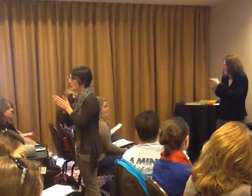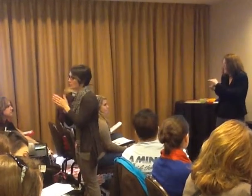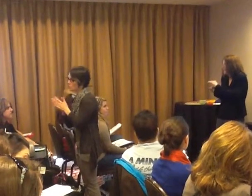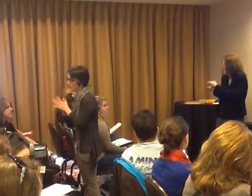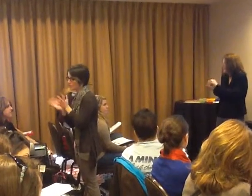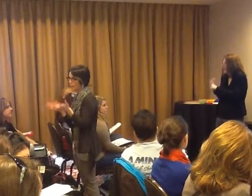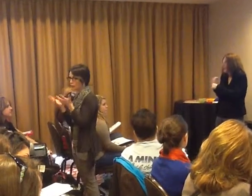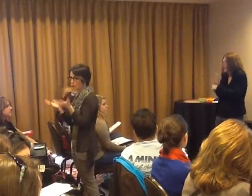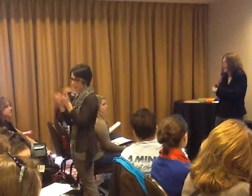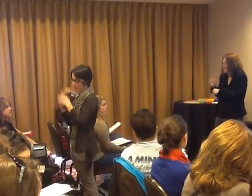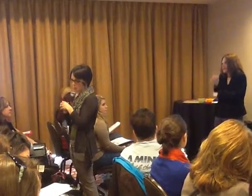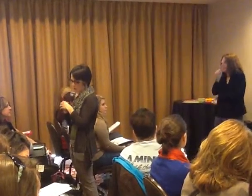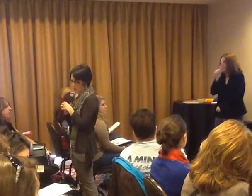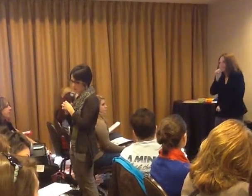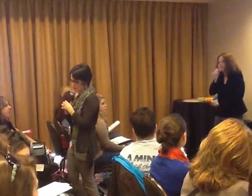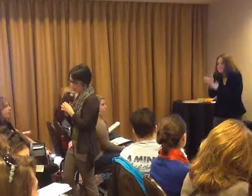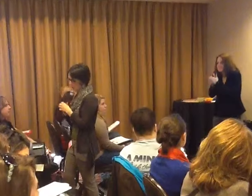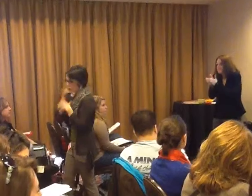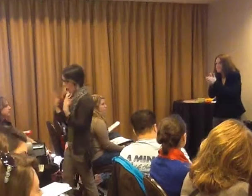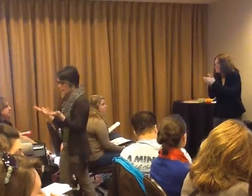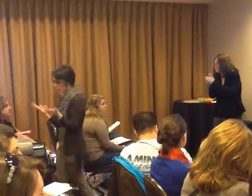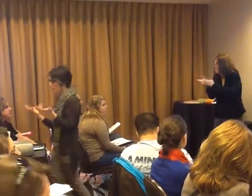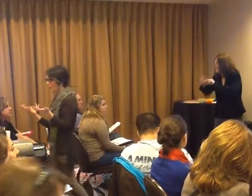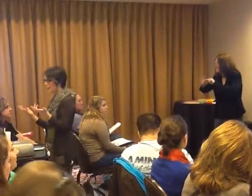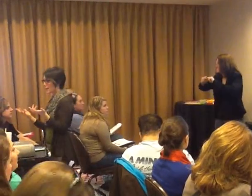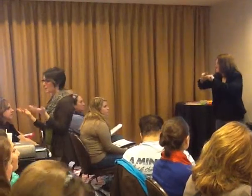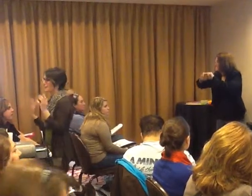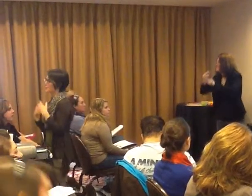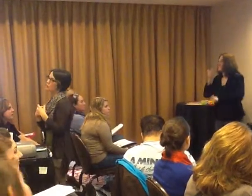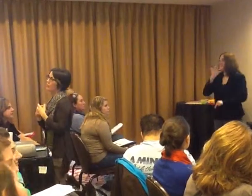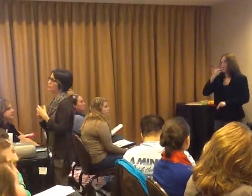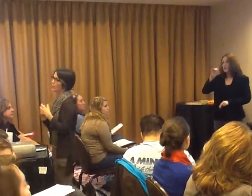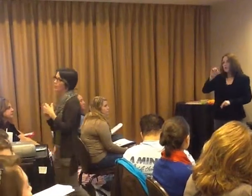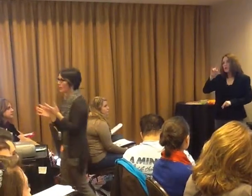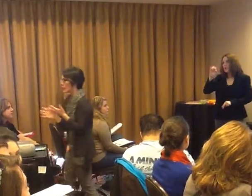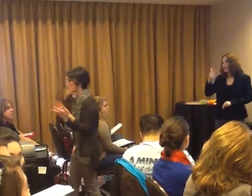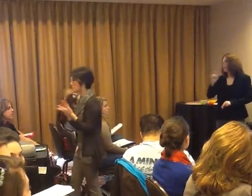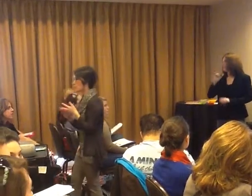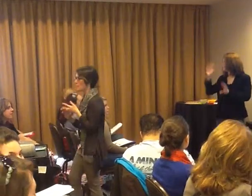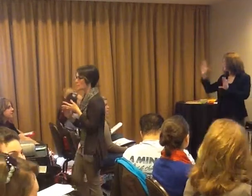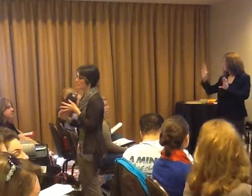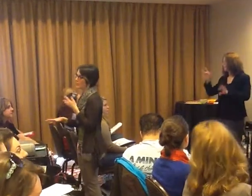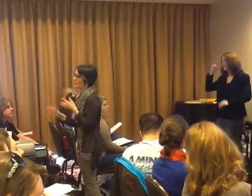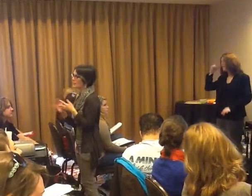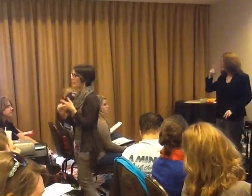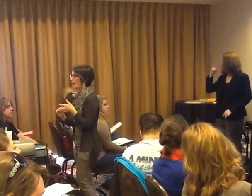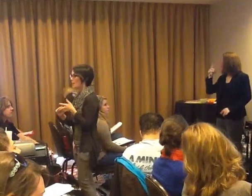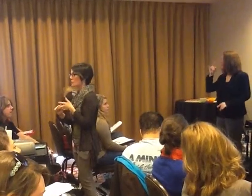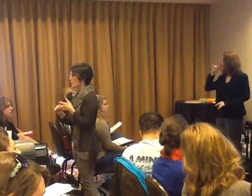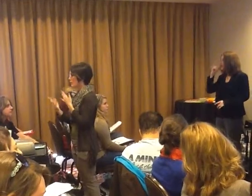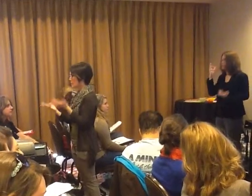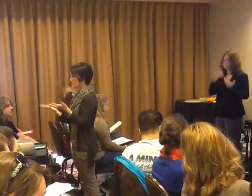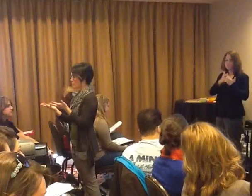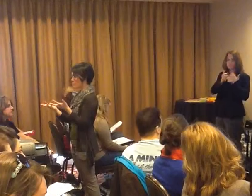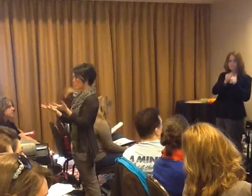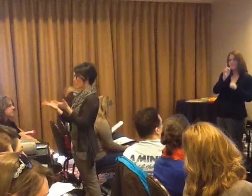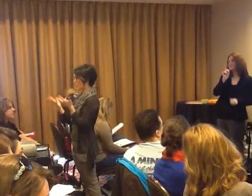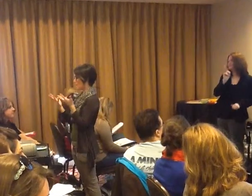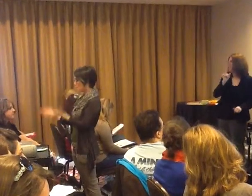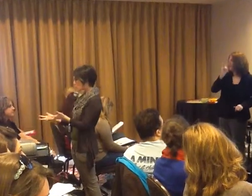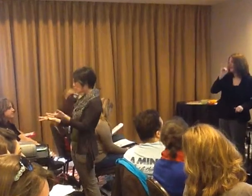things mysterious, increase that motivation. Color coding things. This is great for hearing kids. It's great for deaf kids. It's great for kids who